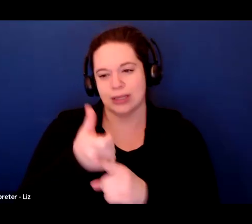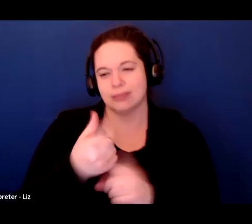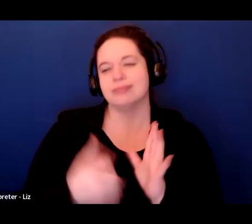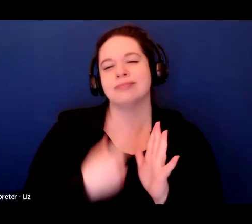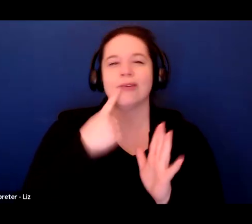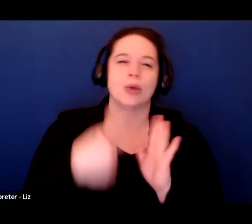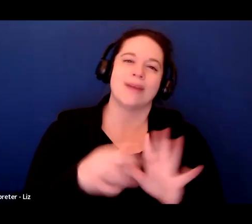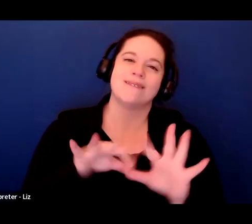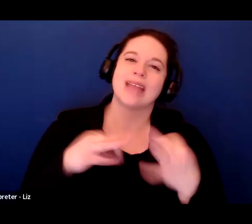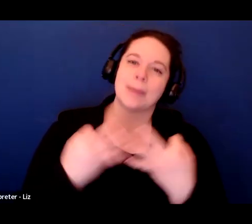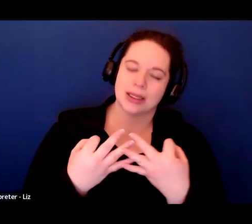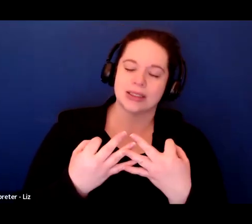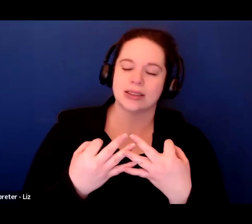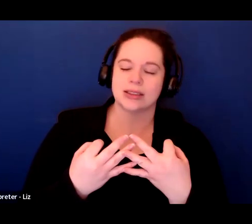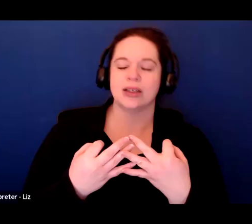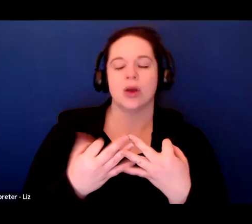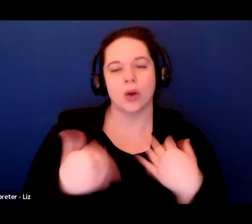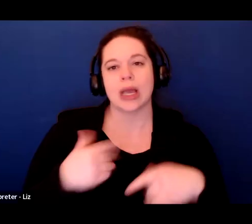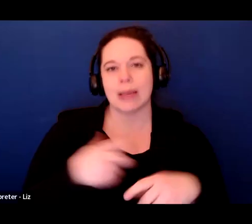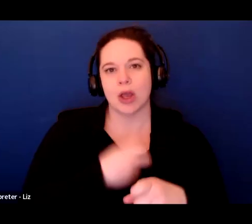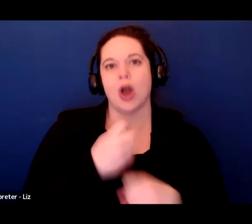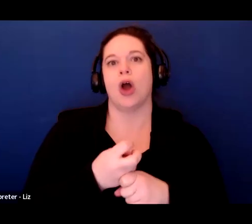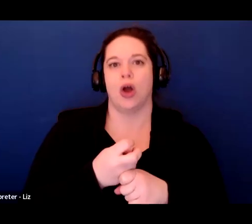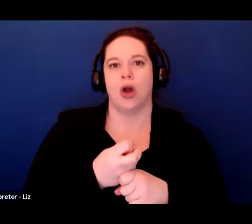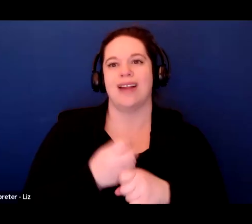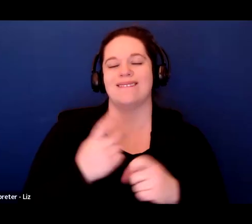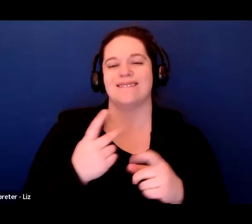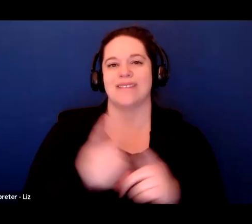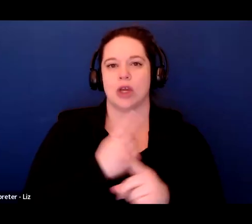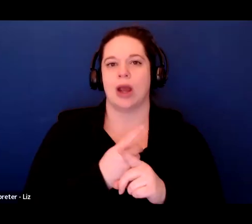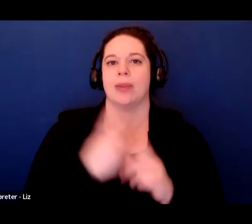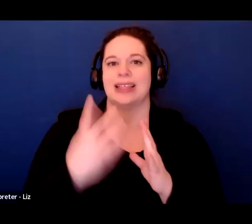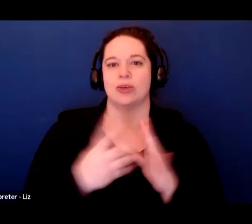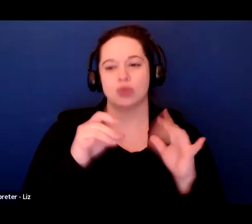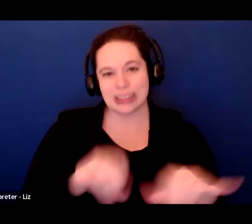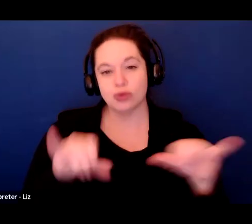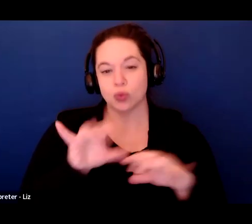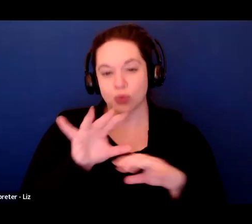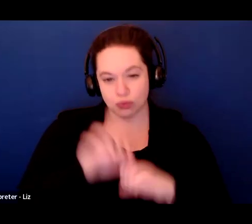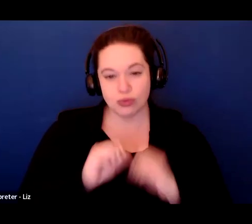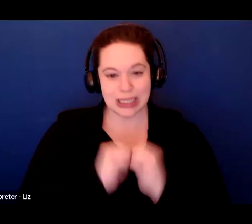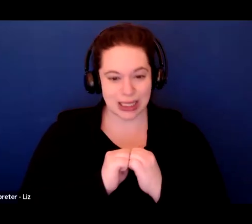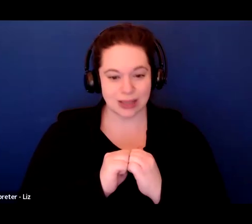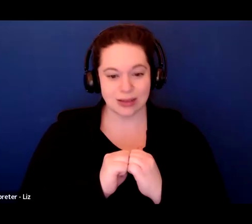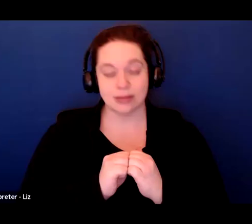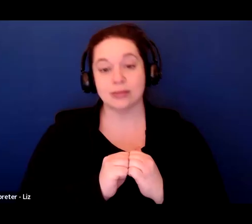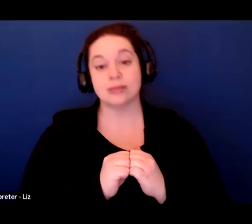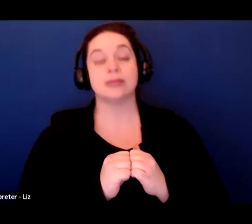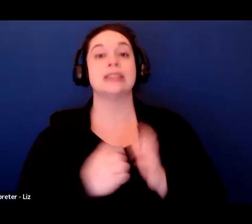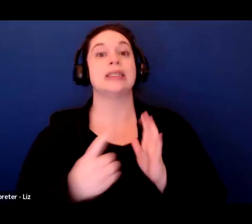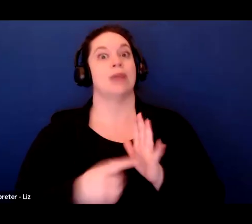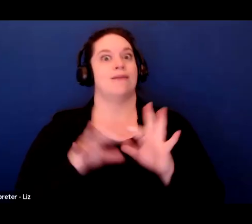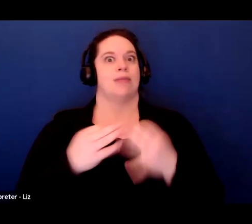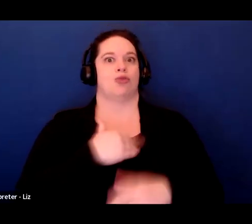in families, it can be hard finding your rhythm together because your family member might want to overdo for